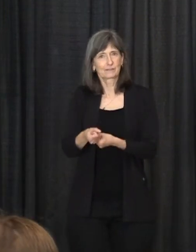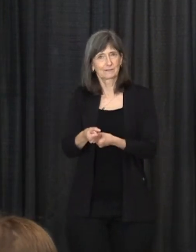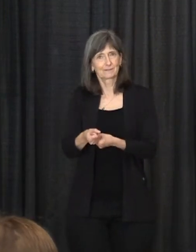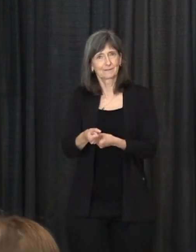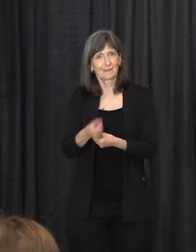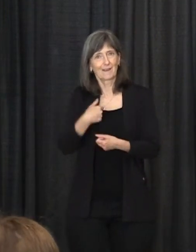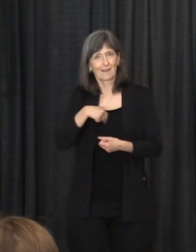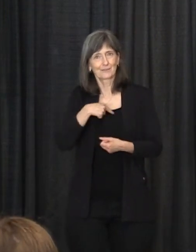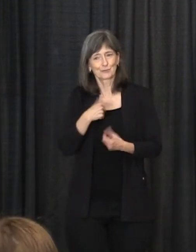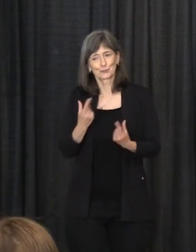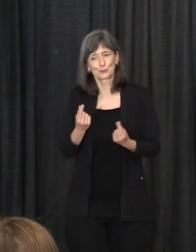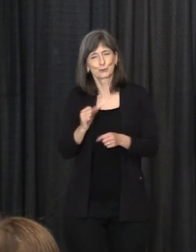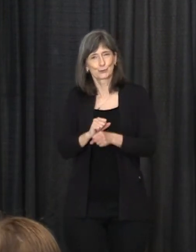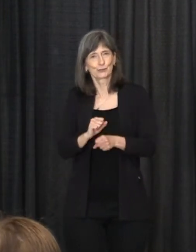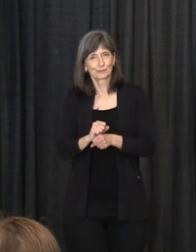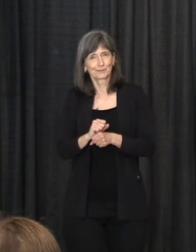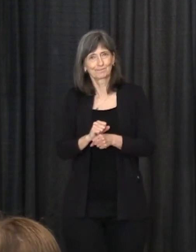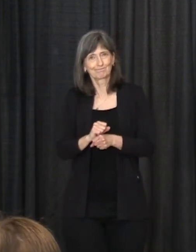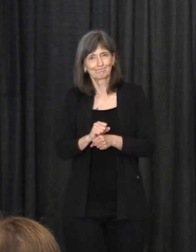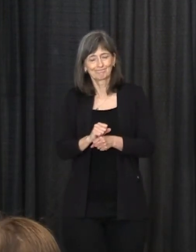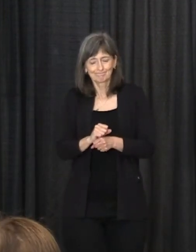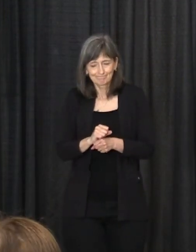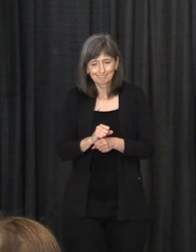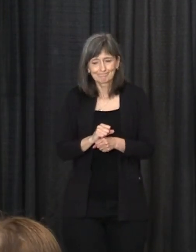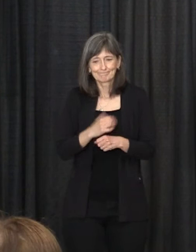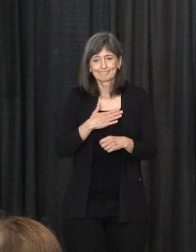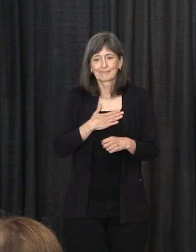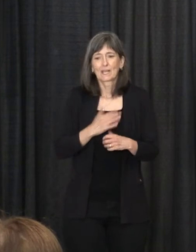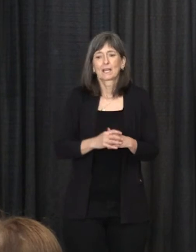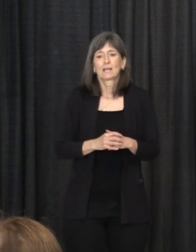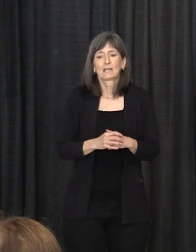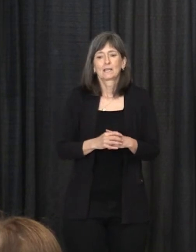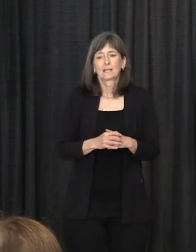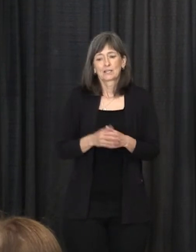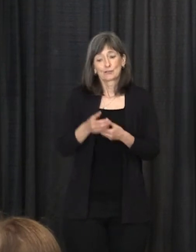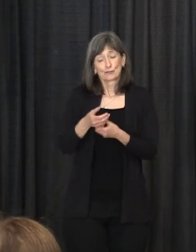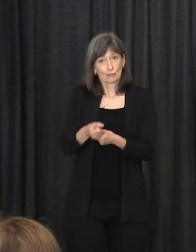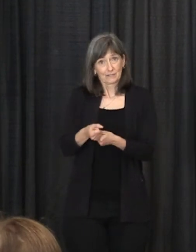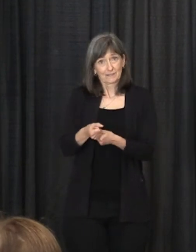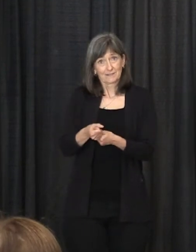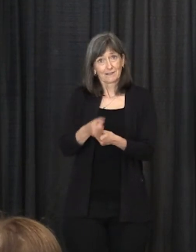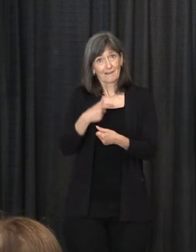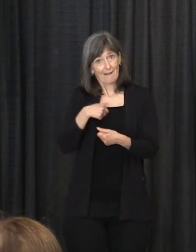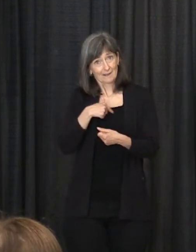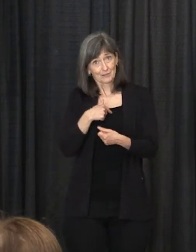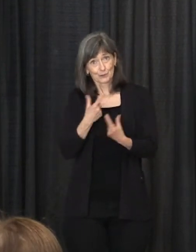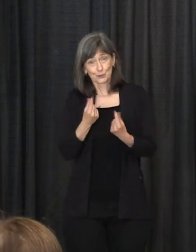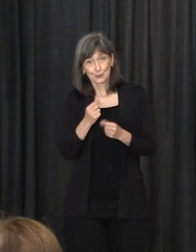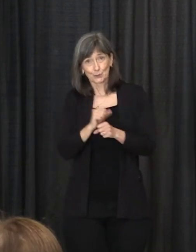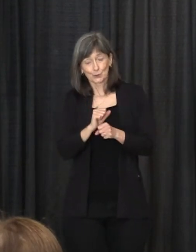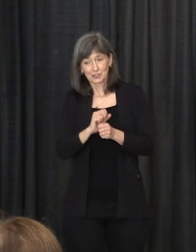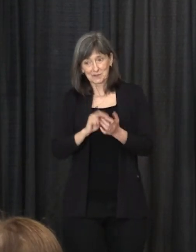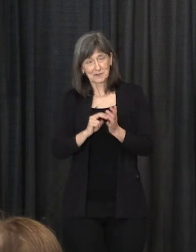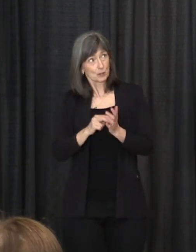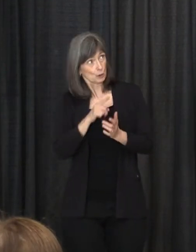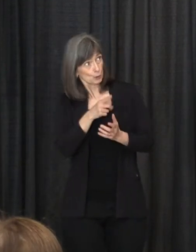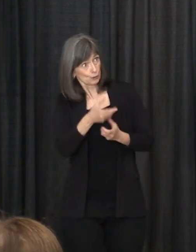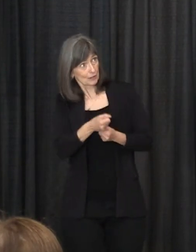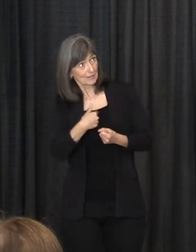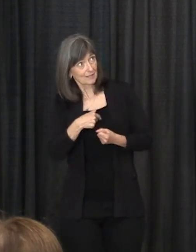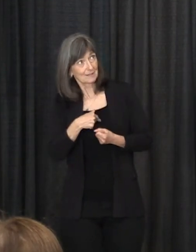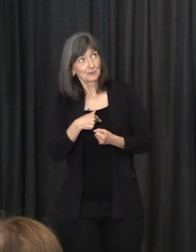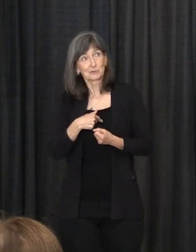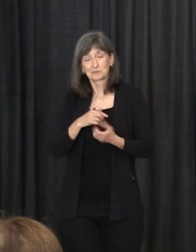agency and our partners. A trust that will not only make us work harder and